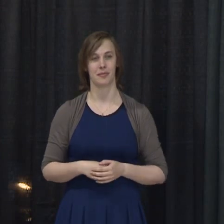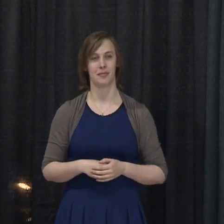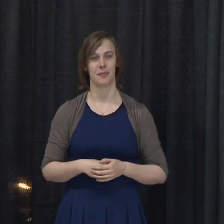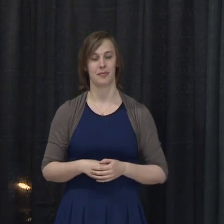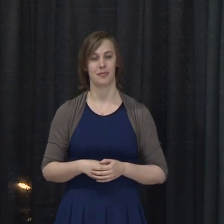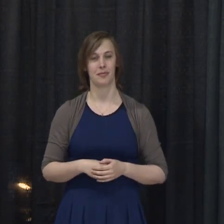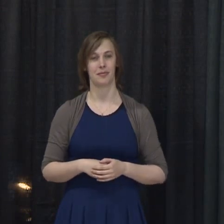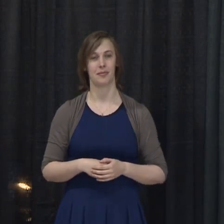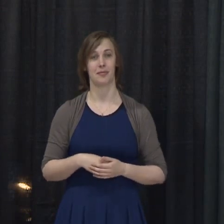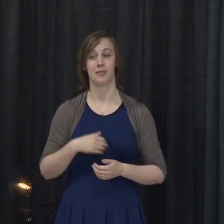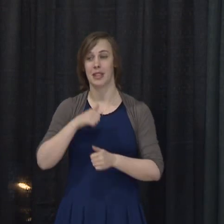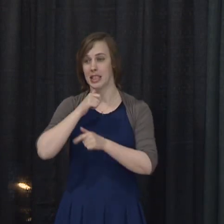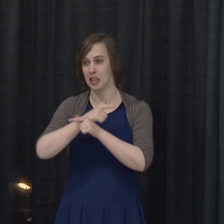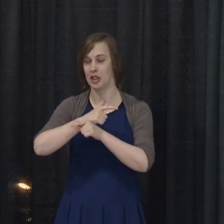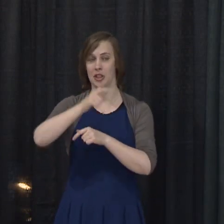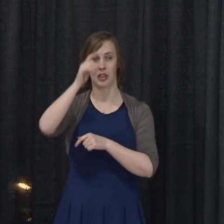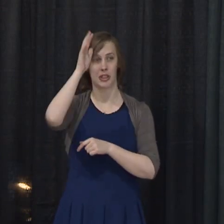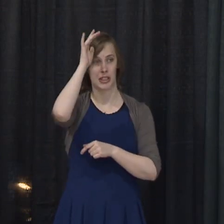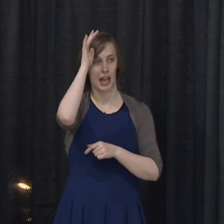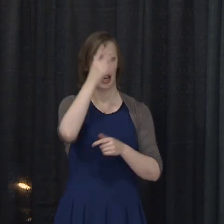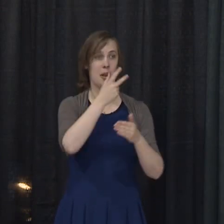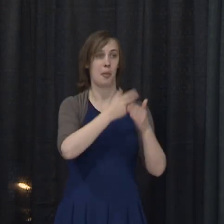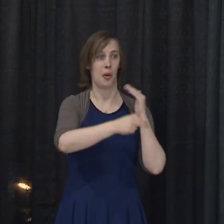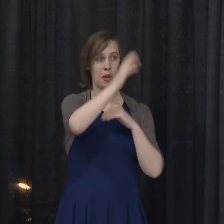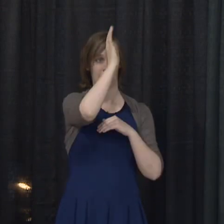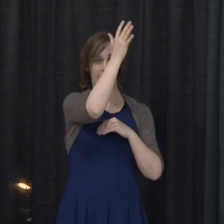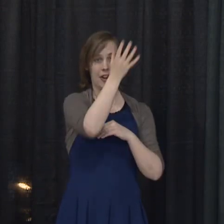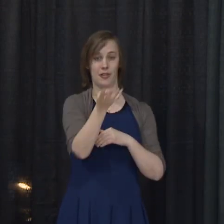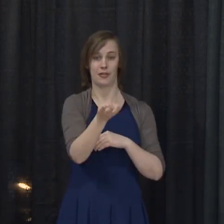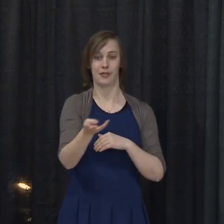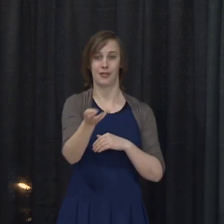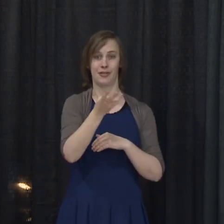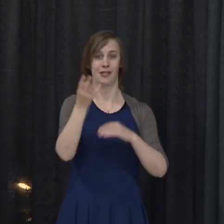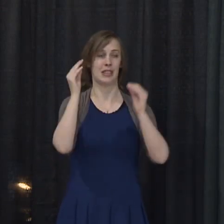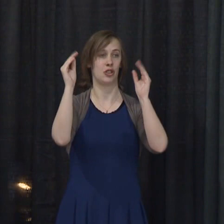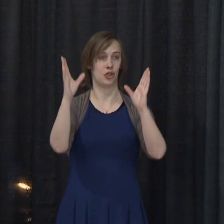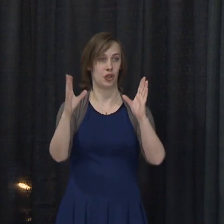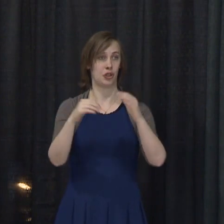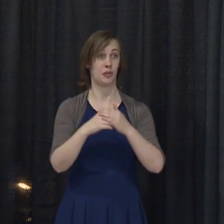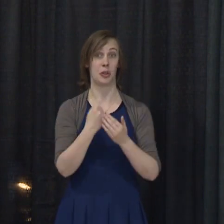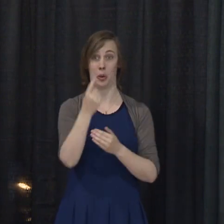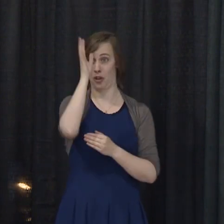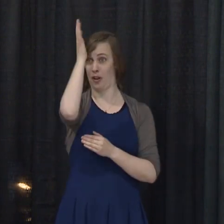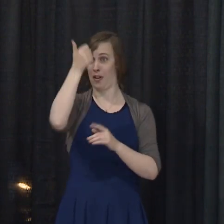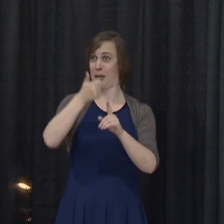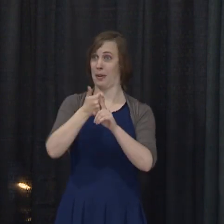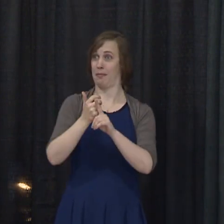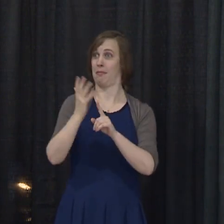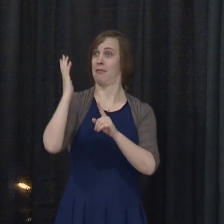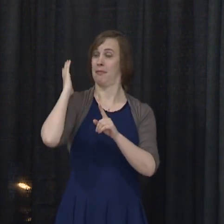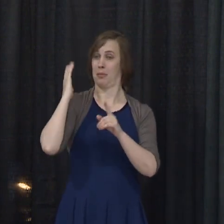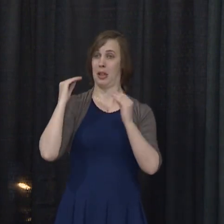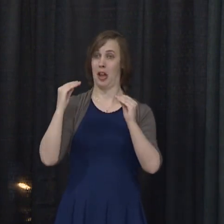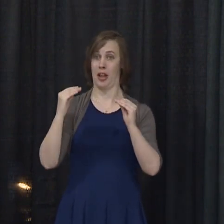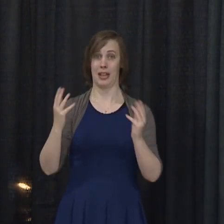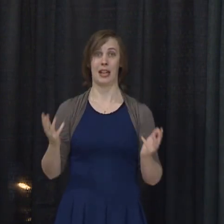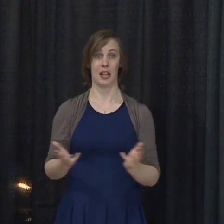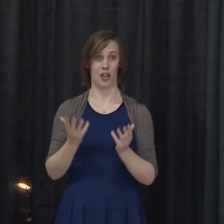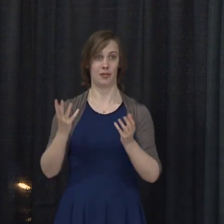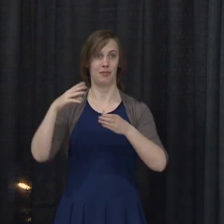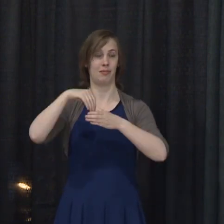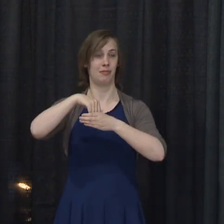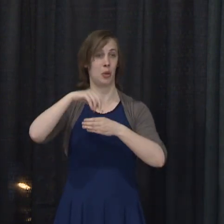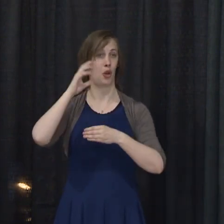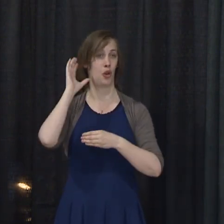My sister, dad, and both my grandfathers have been educators. One grandfather actually taught here and shared in the development of the radio and